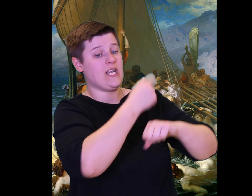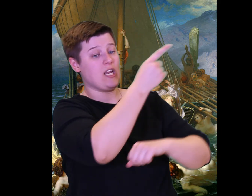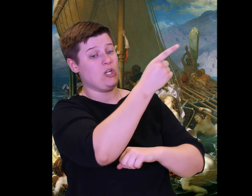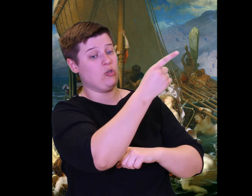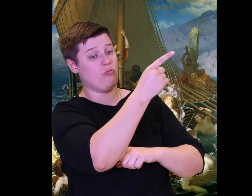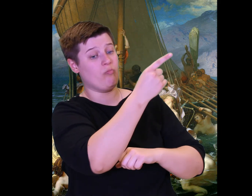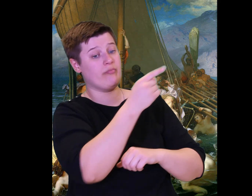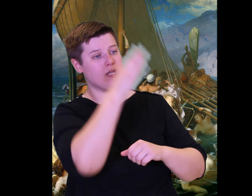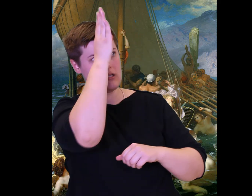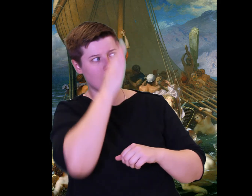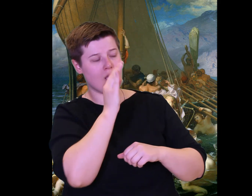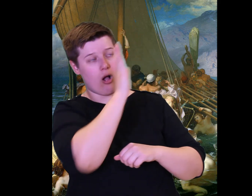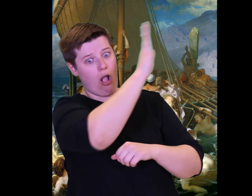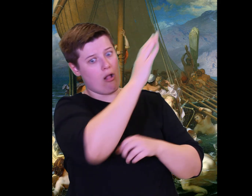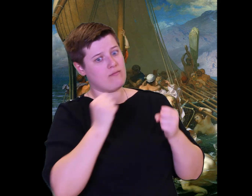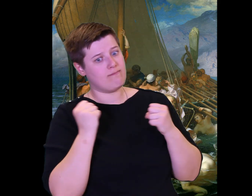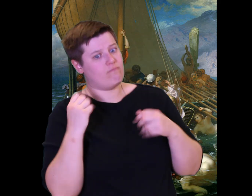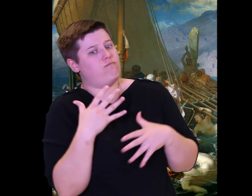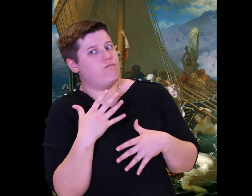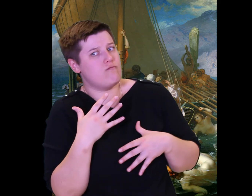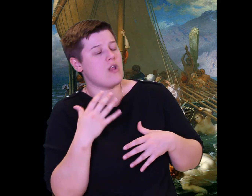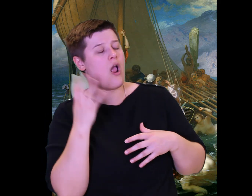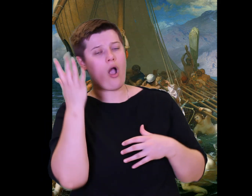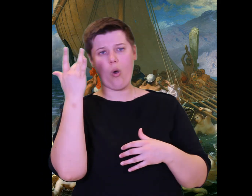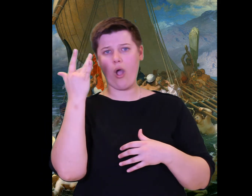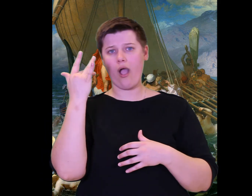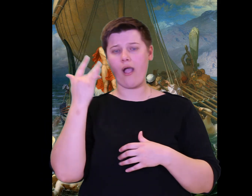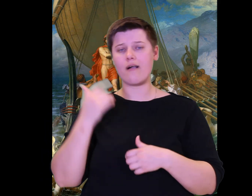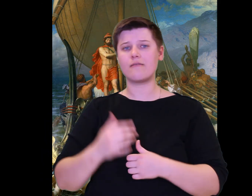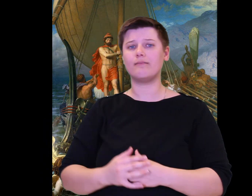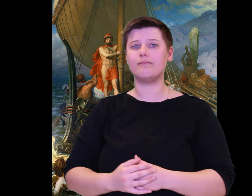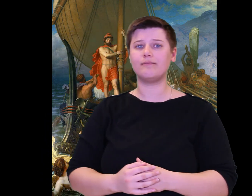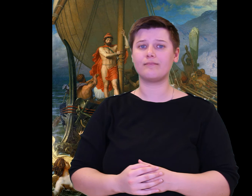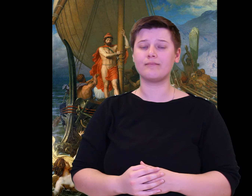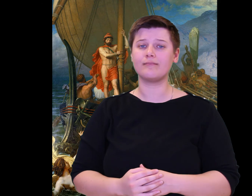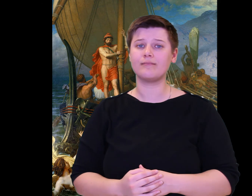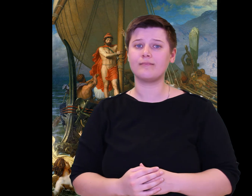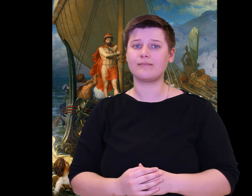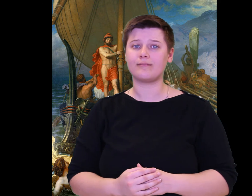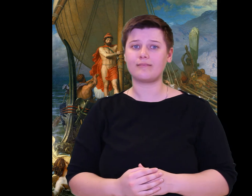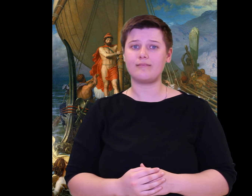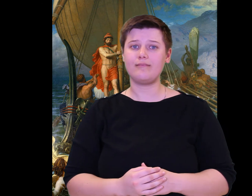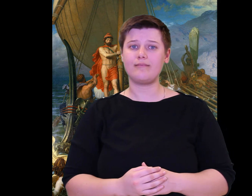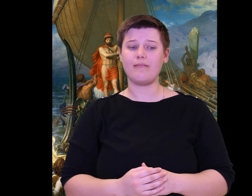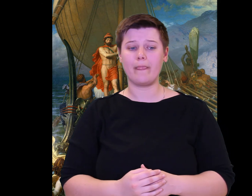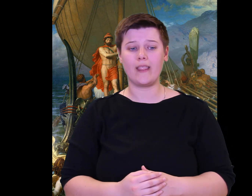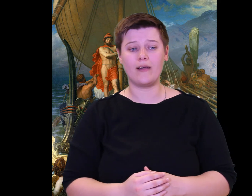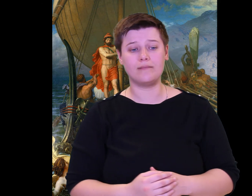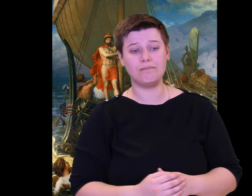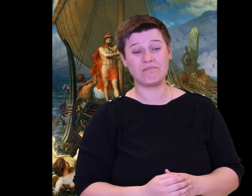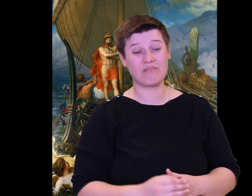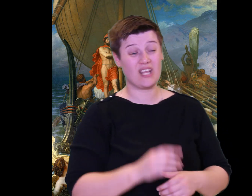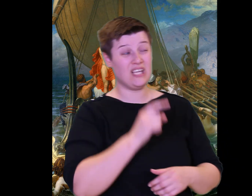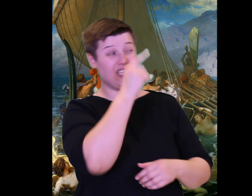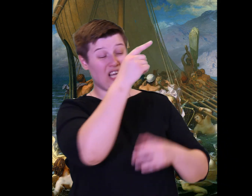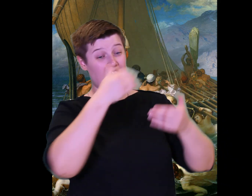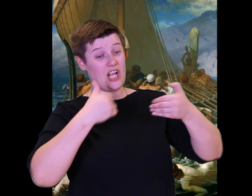So bound, you can enjoy the siren song. But if you beg your men to set you free, they have to tie you down with